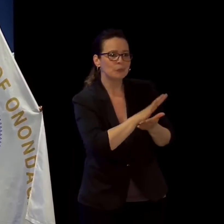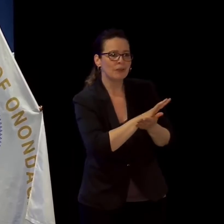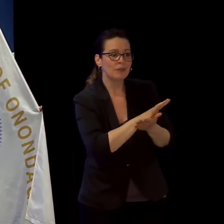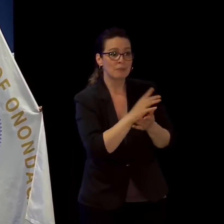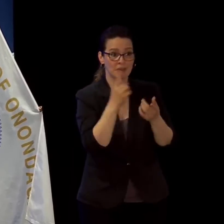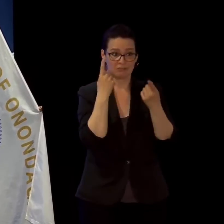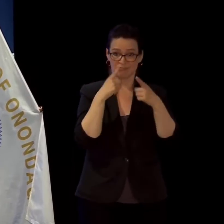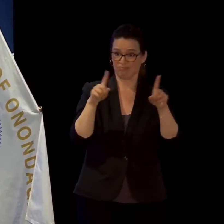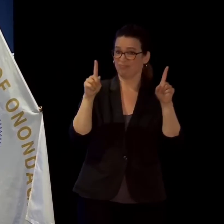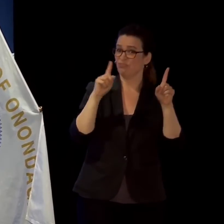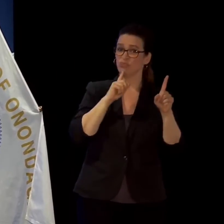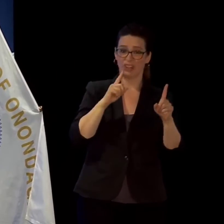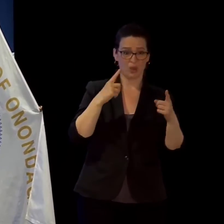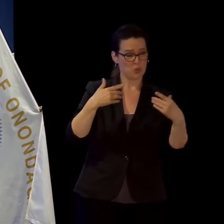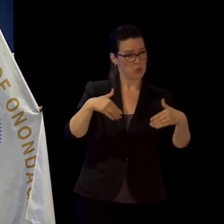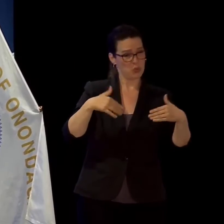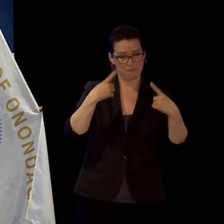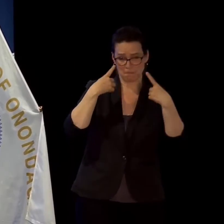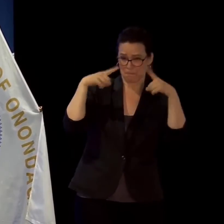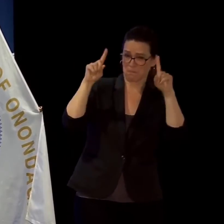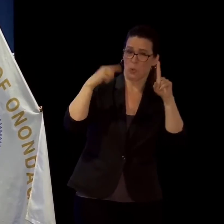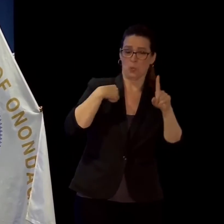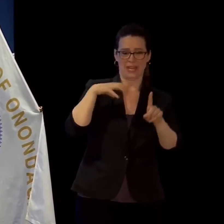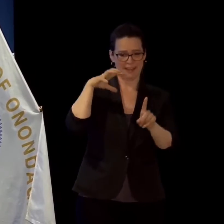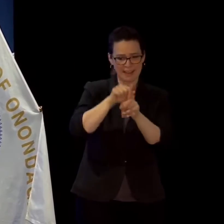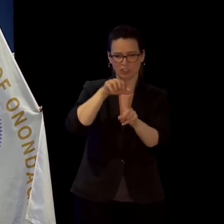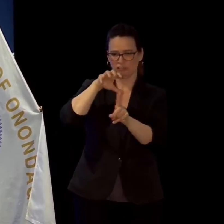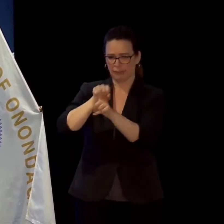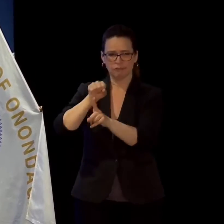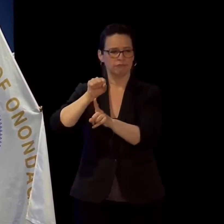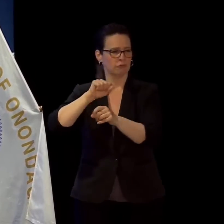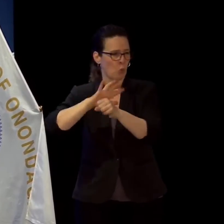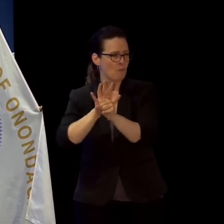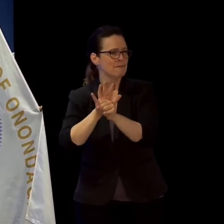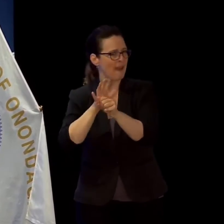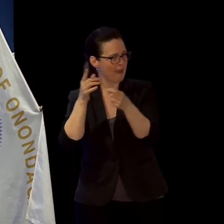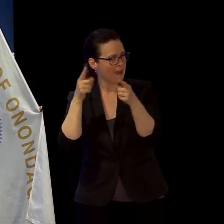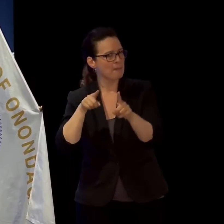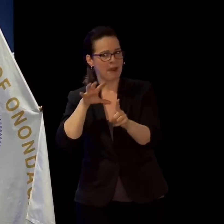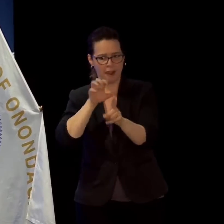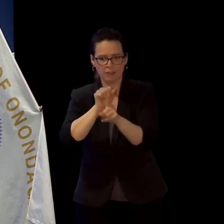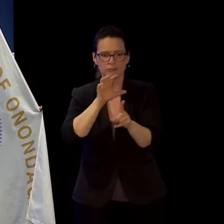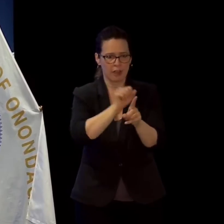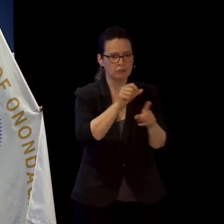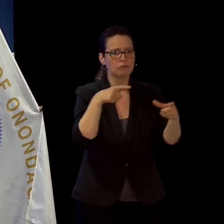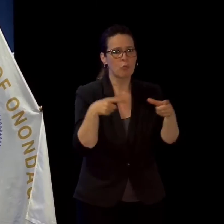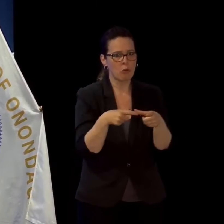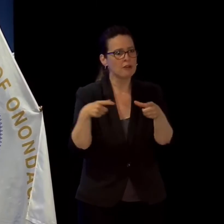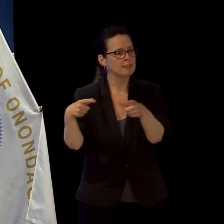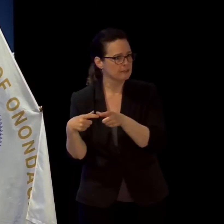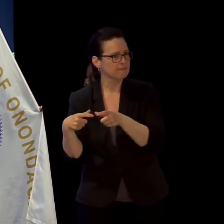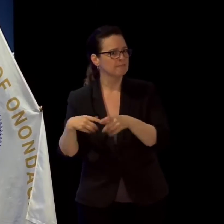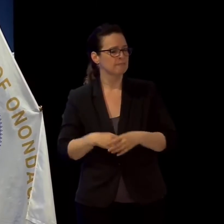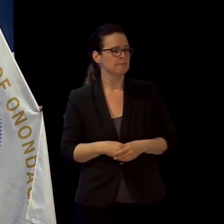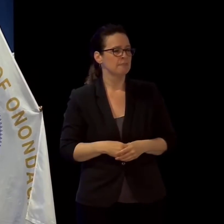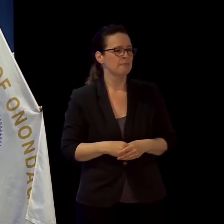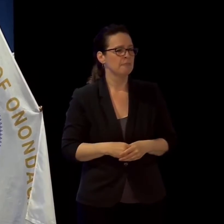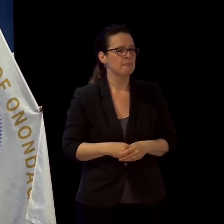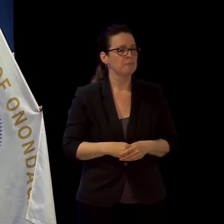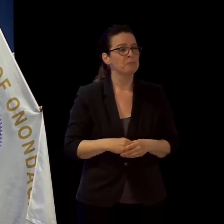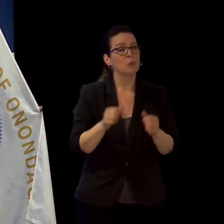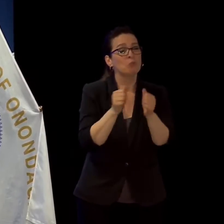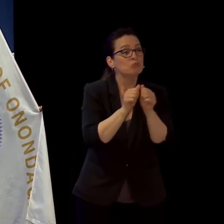or a complete class. We find it, we isolate it, and we deal with it. with our kids, the virus is going to continue